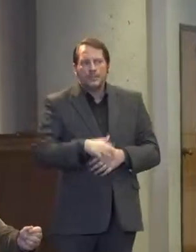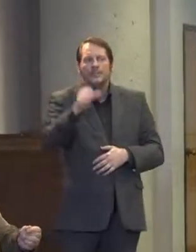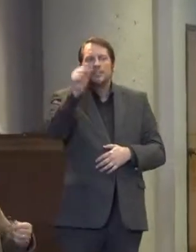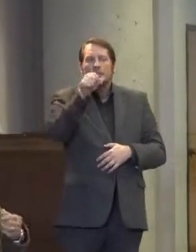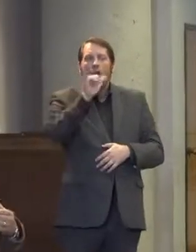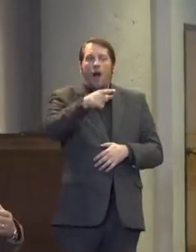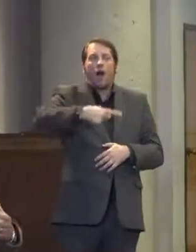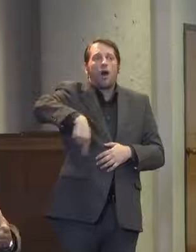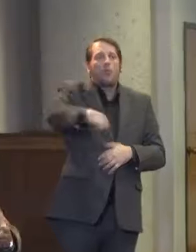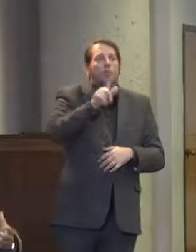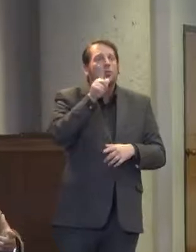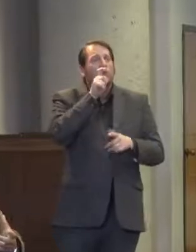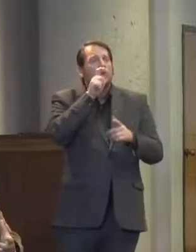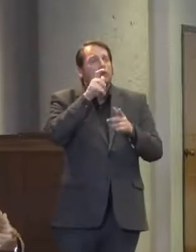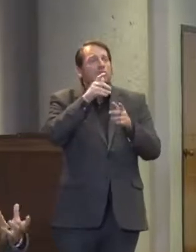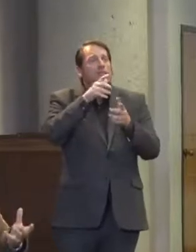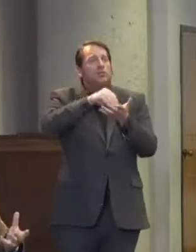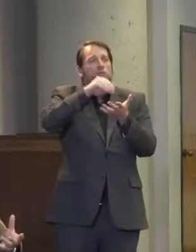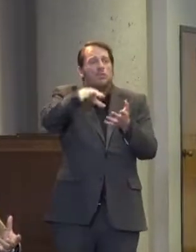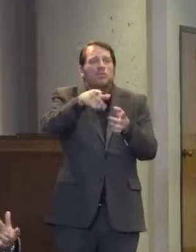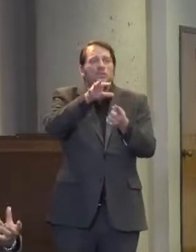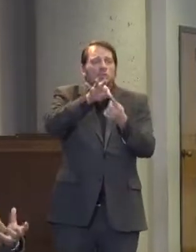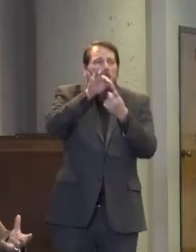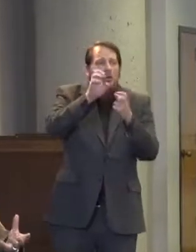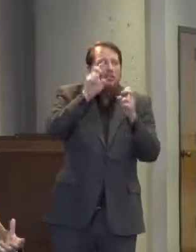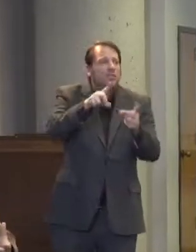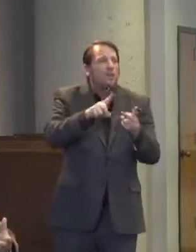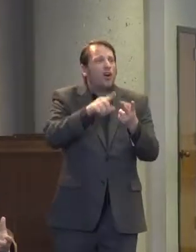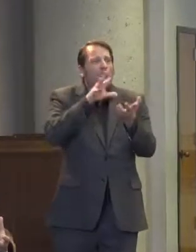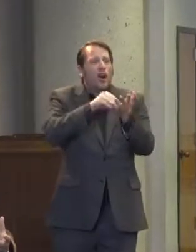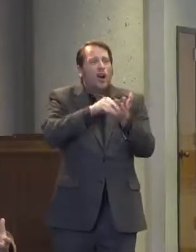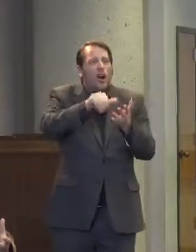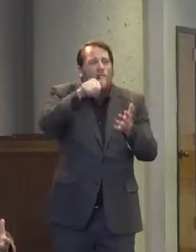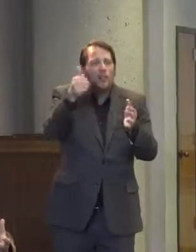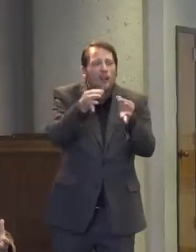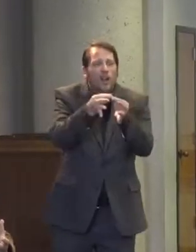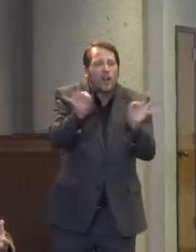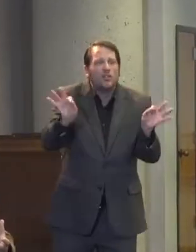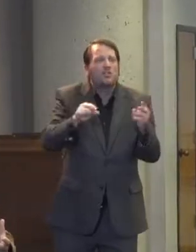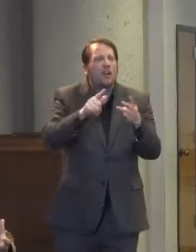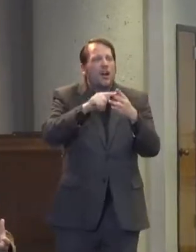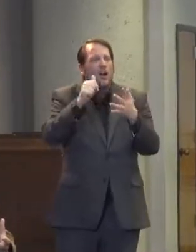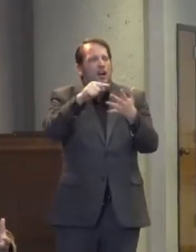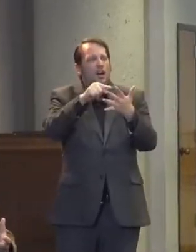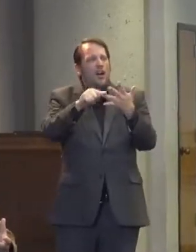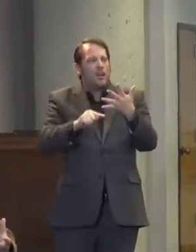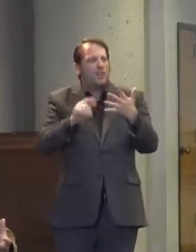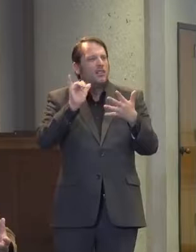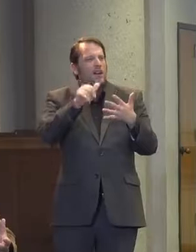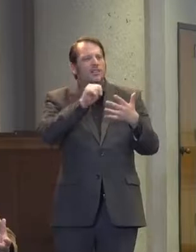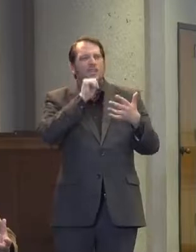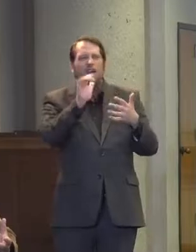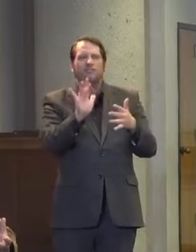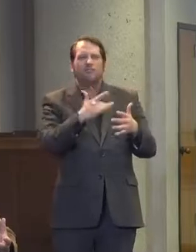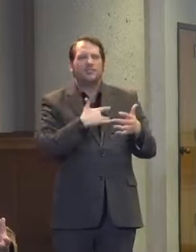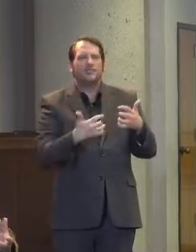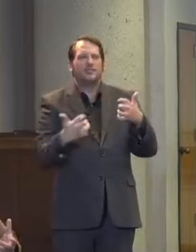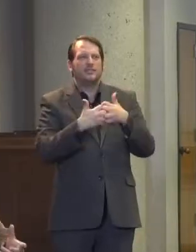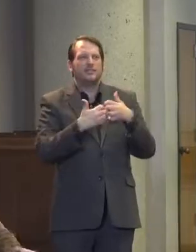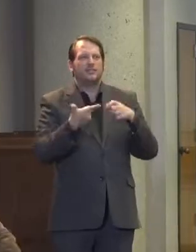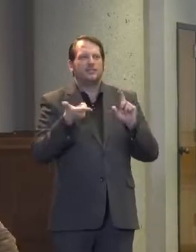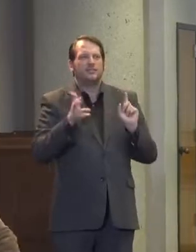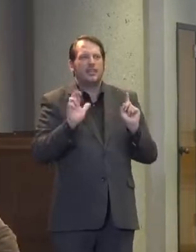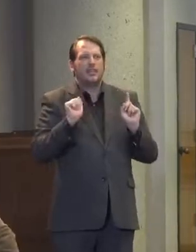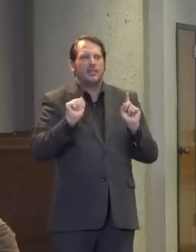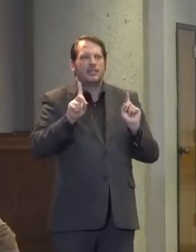education services, other sorts of services if they're not reading on grade level, students who receive accelerated services, so they're moving